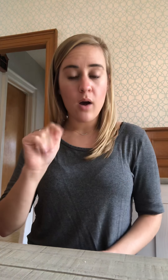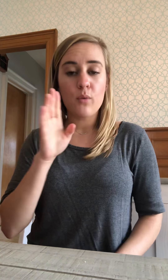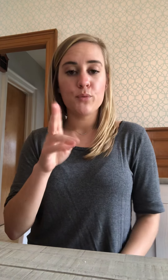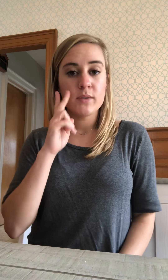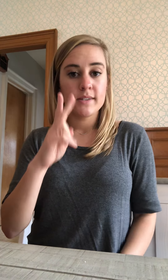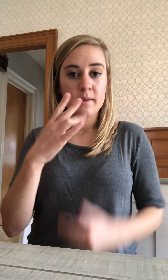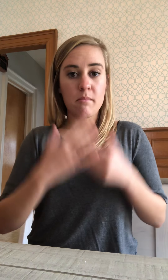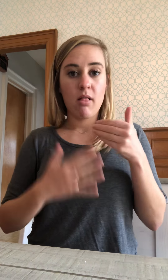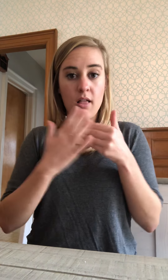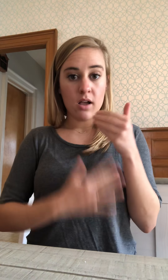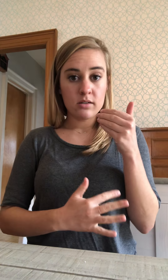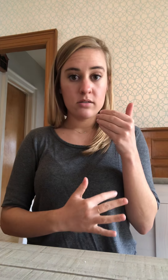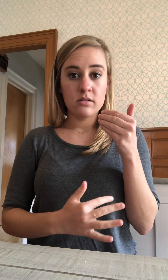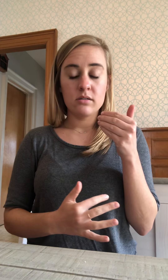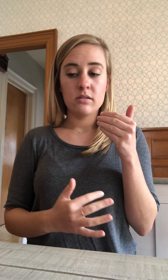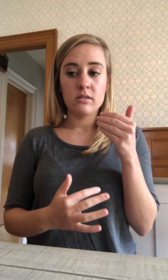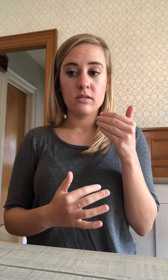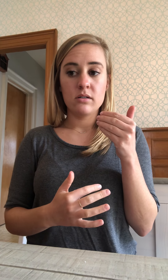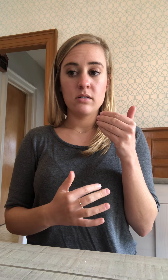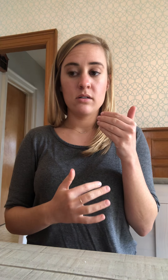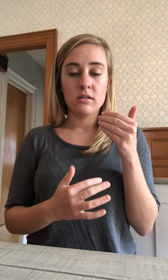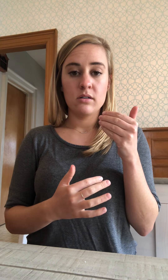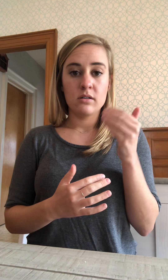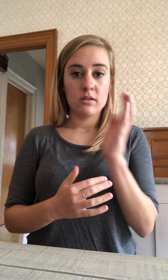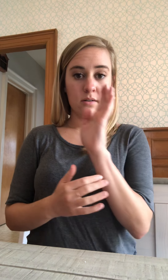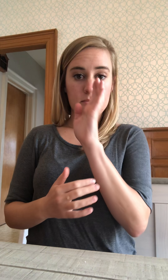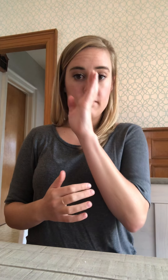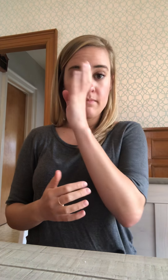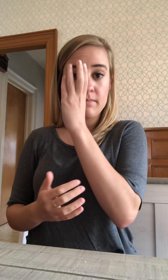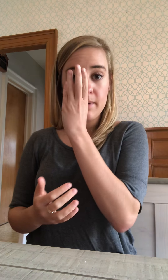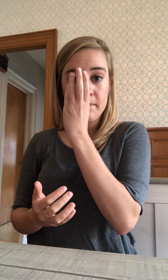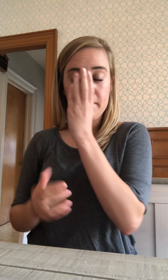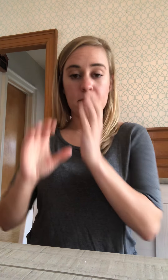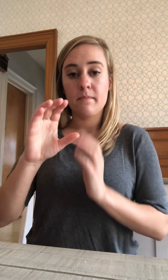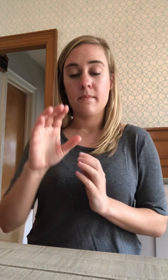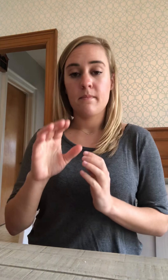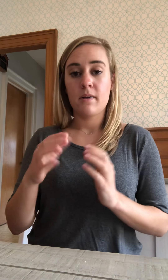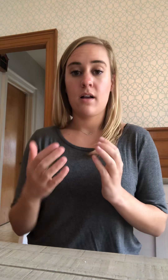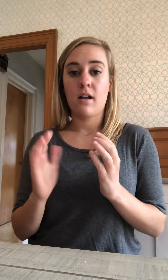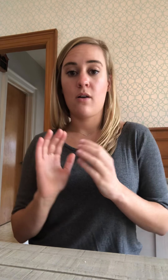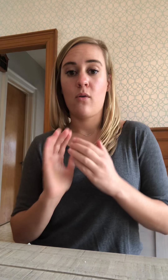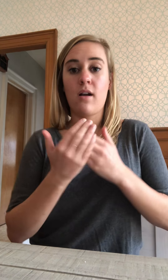blood covering the conjunctiva. That is not a serious problem at all right?